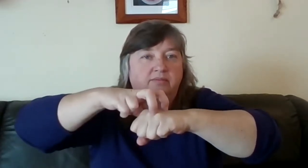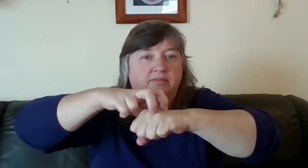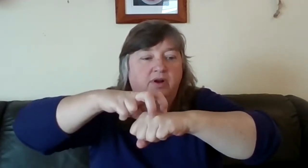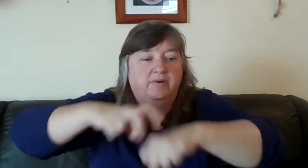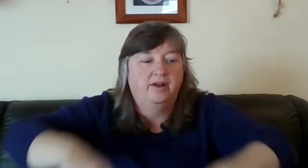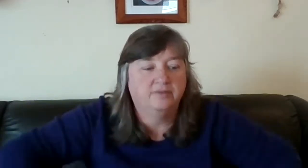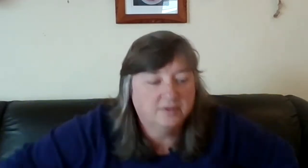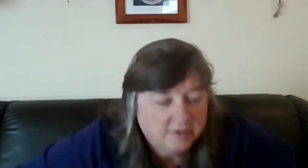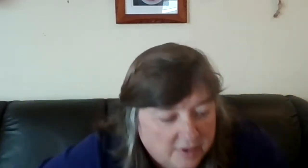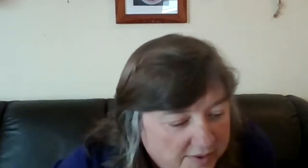around.